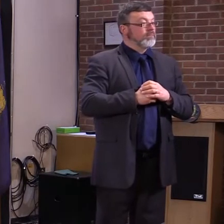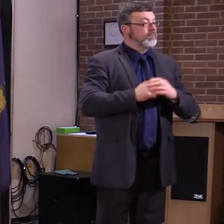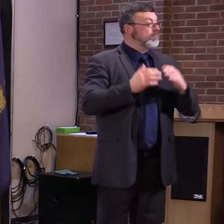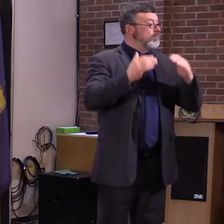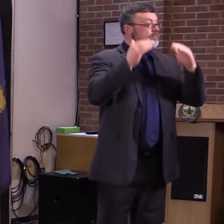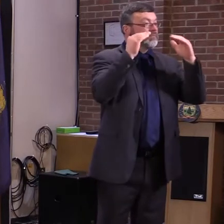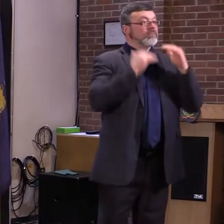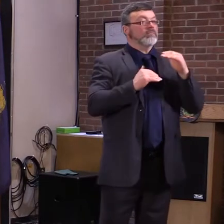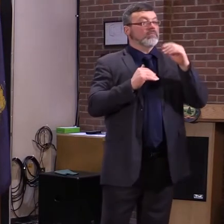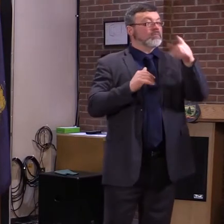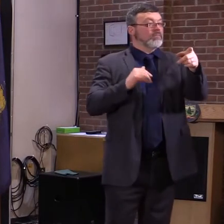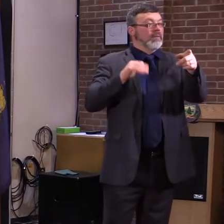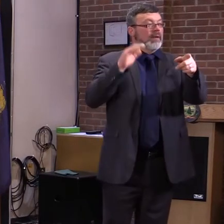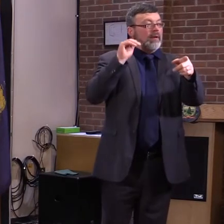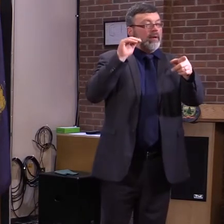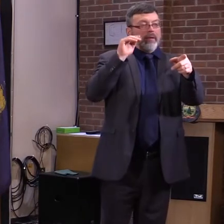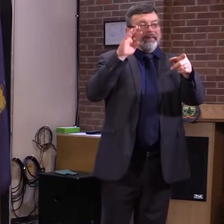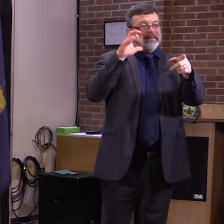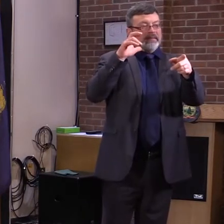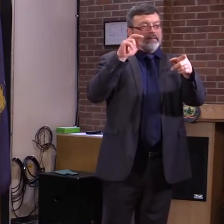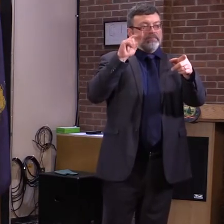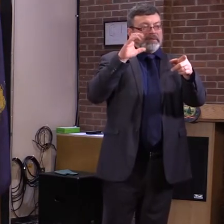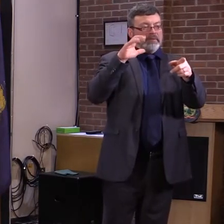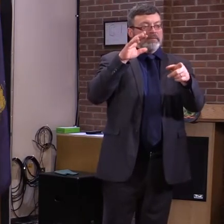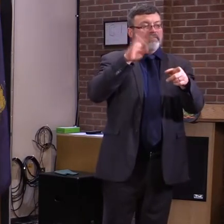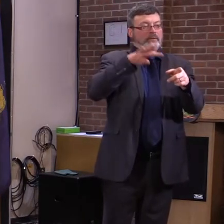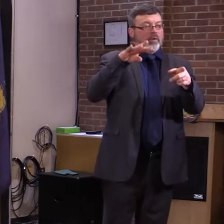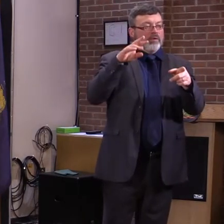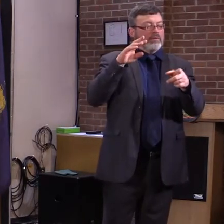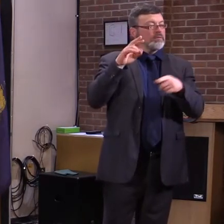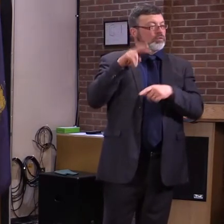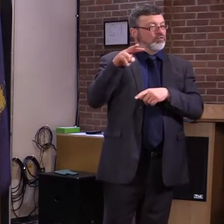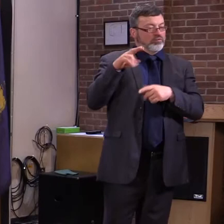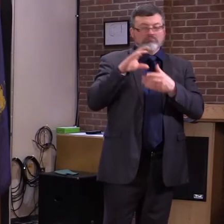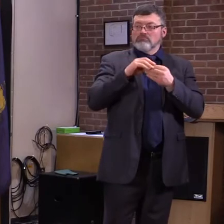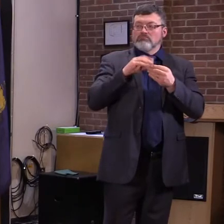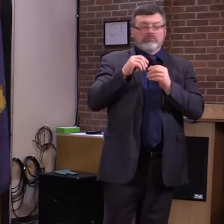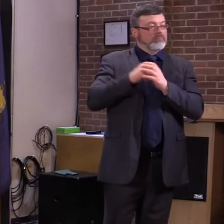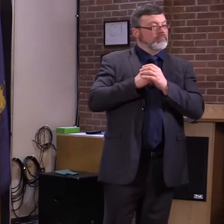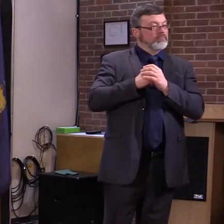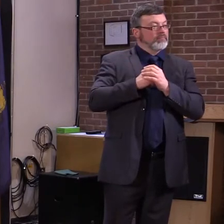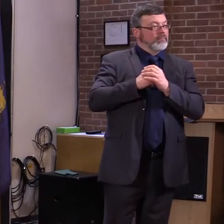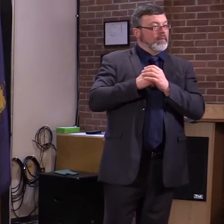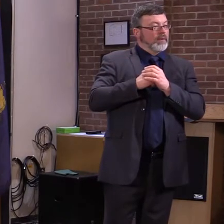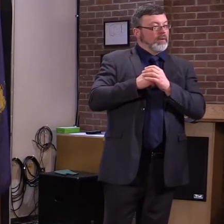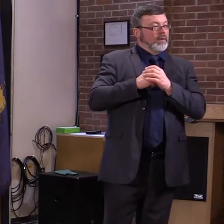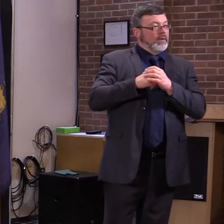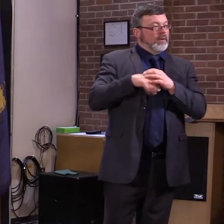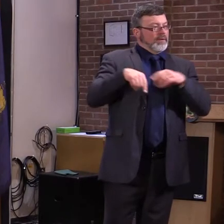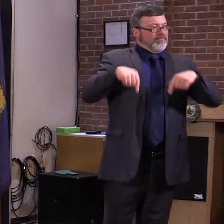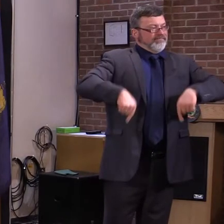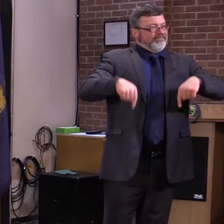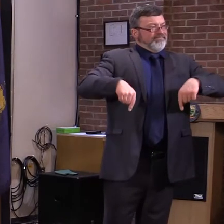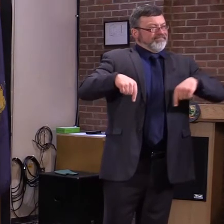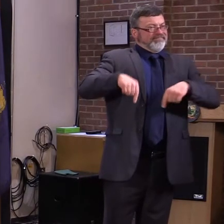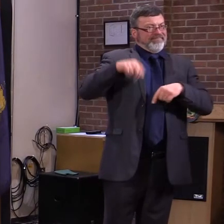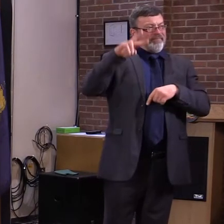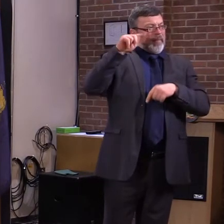Yes. With a lot of focus on mental health moving forward, how does the state plan to measure the impact when it's touched